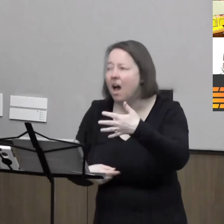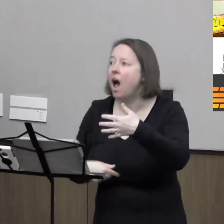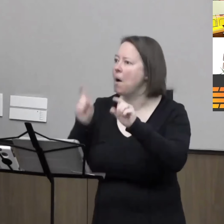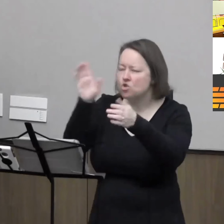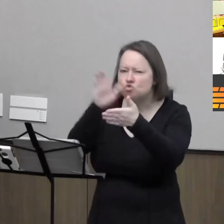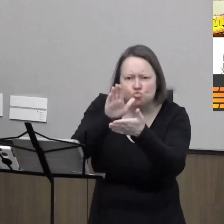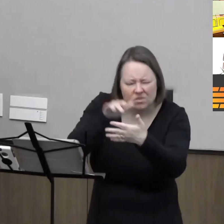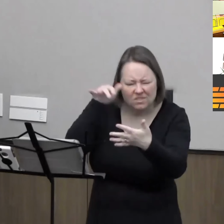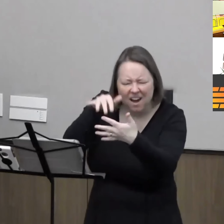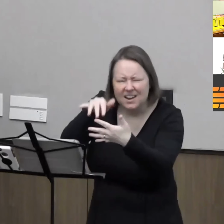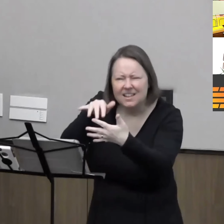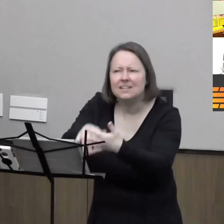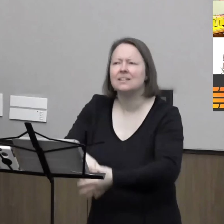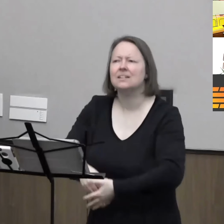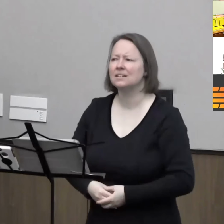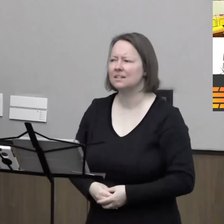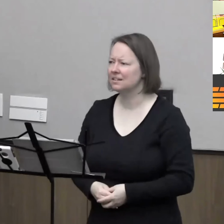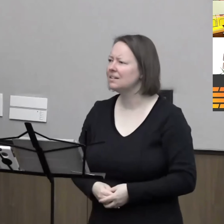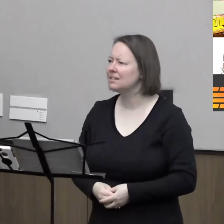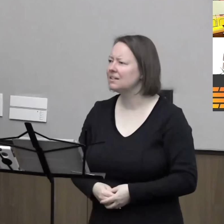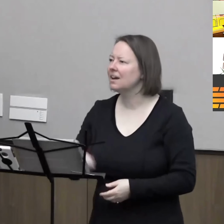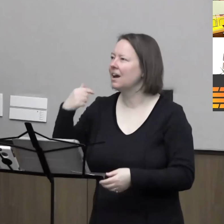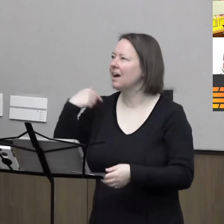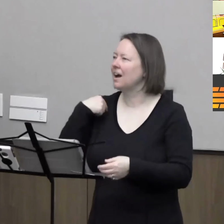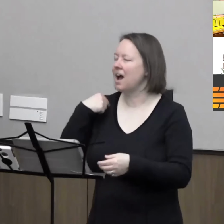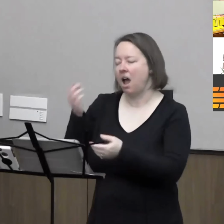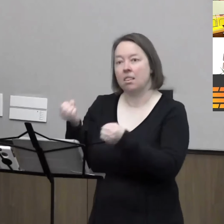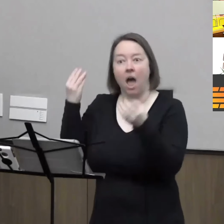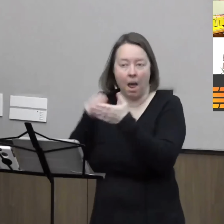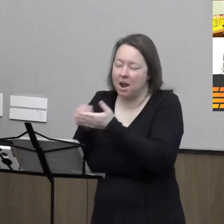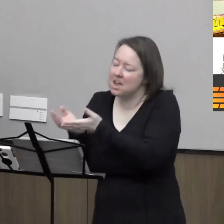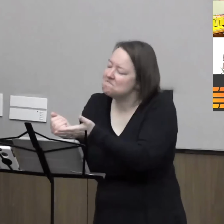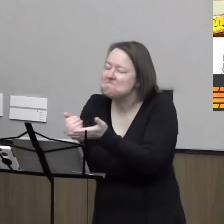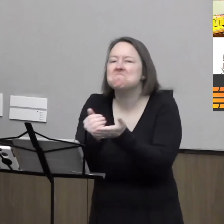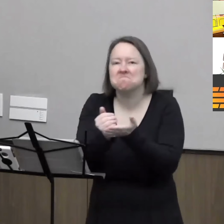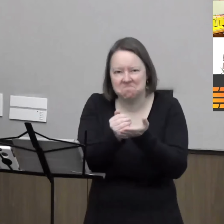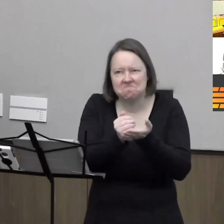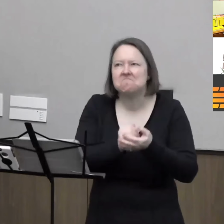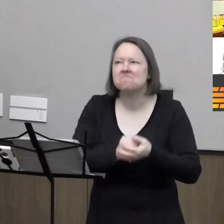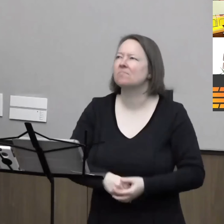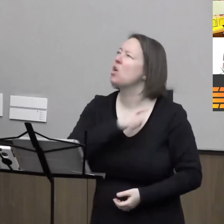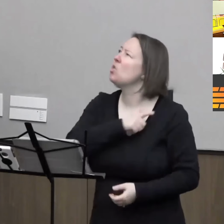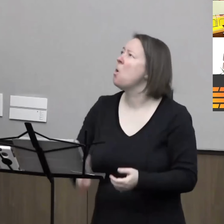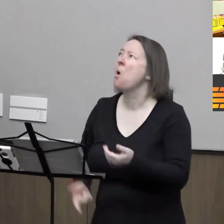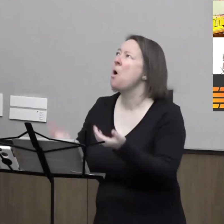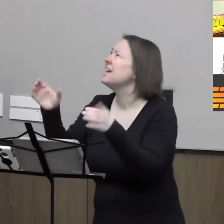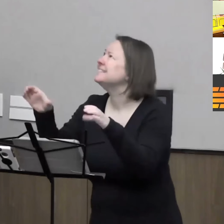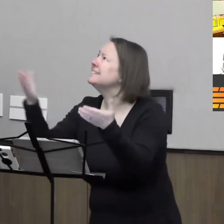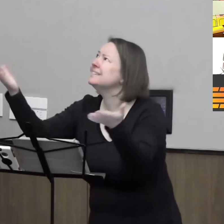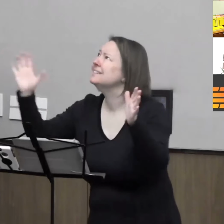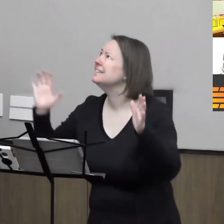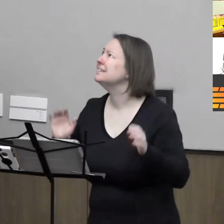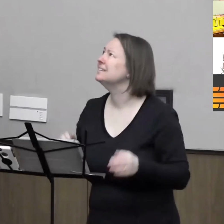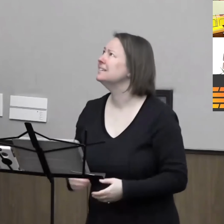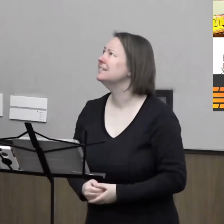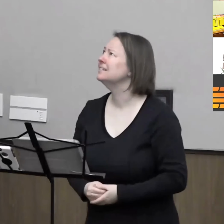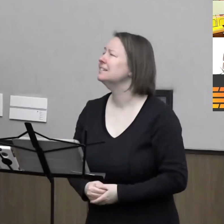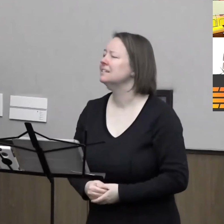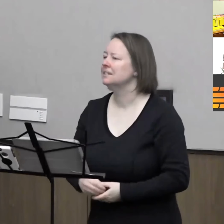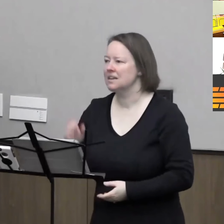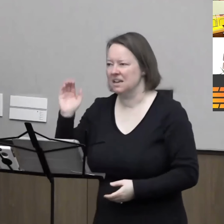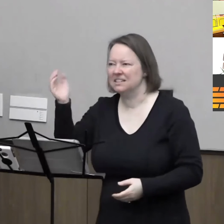and studied hard. I accumulated a lot of money. Lord, that's what I did.